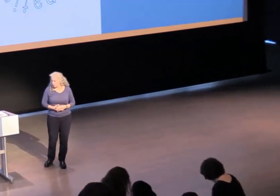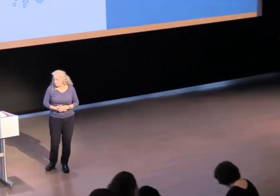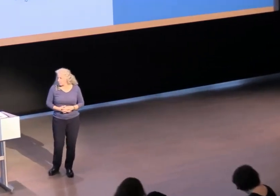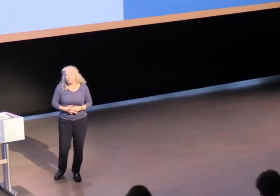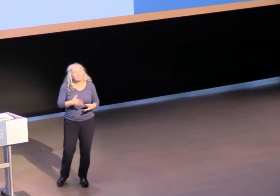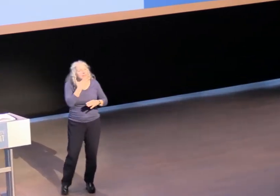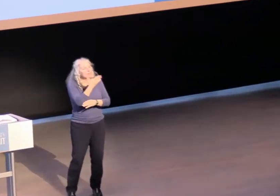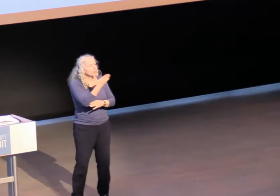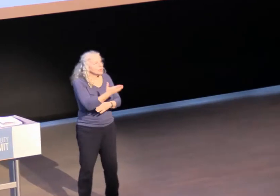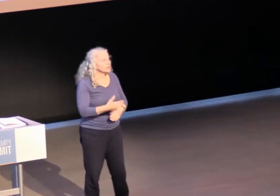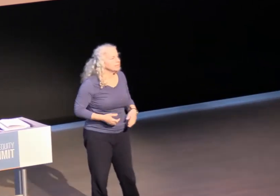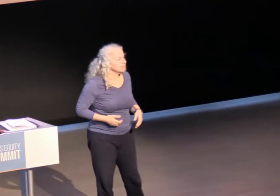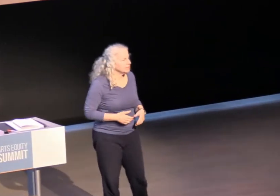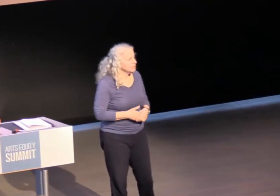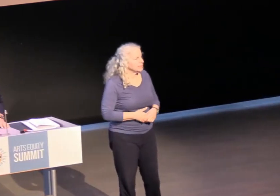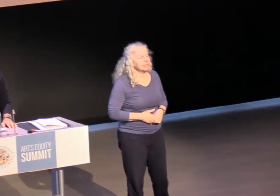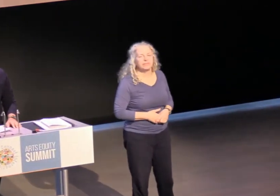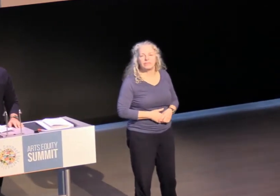Good morning.